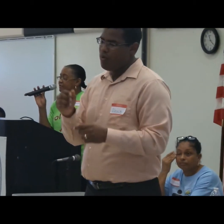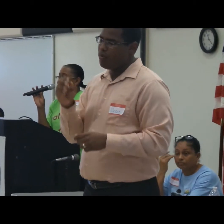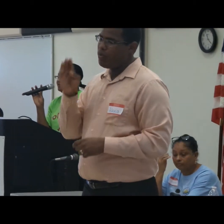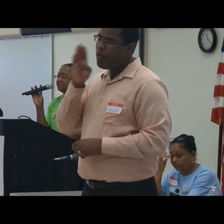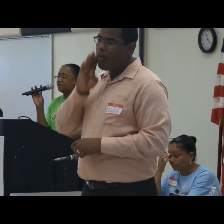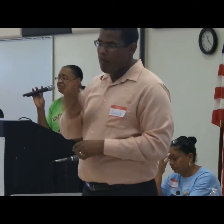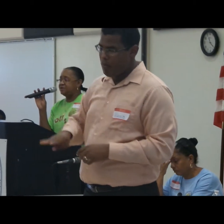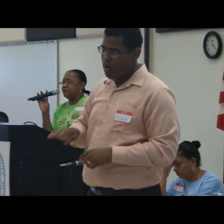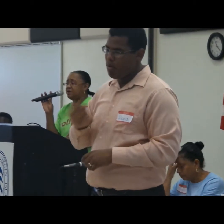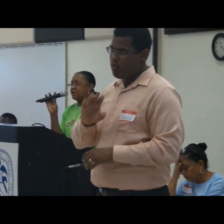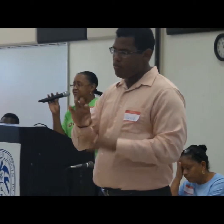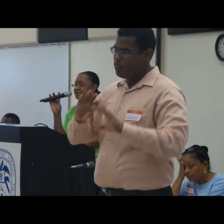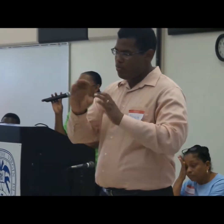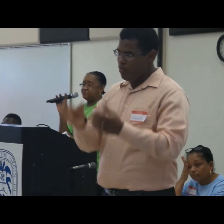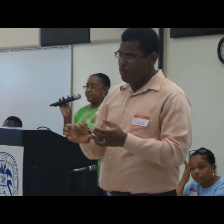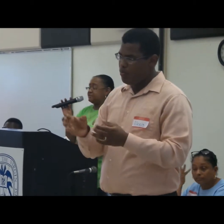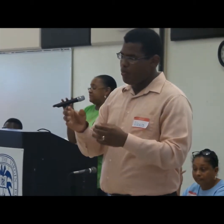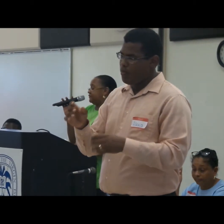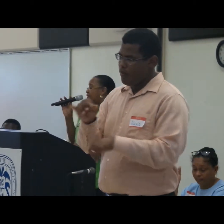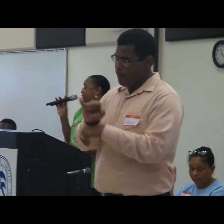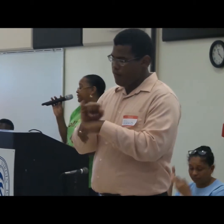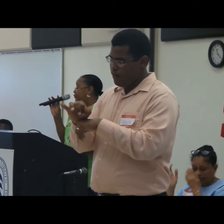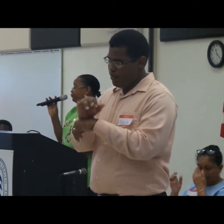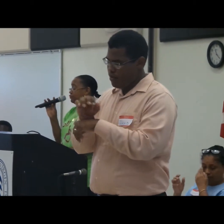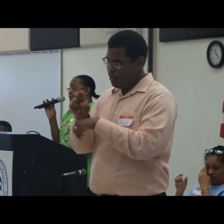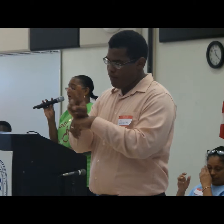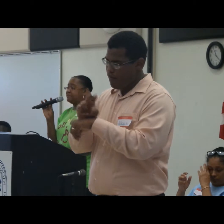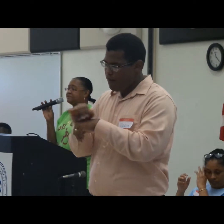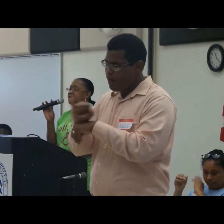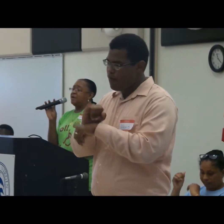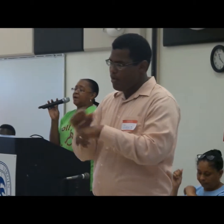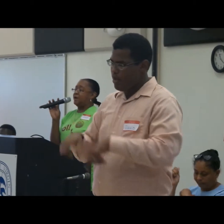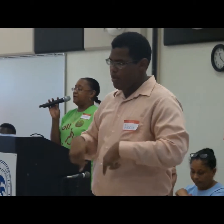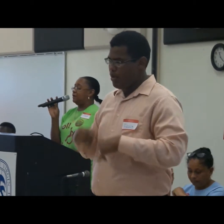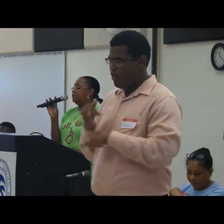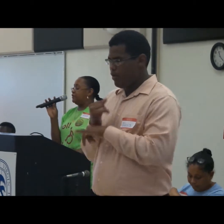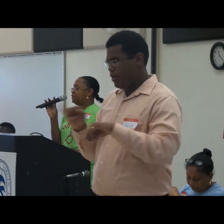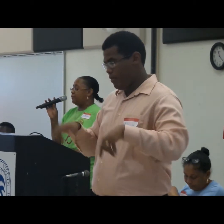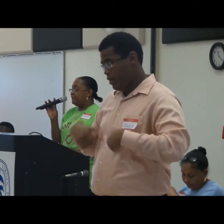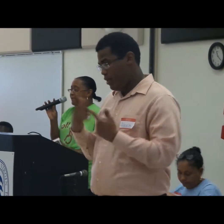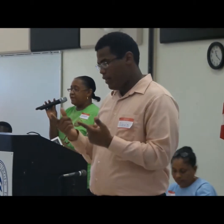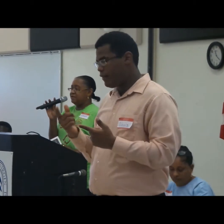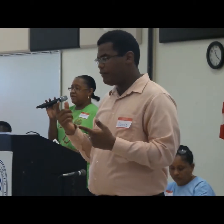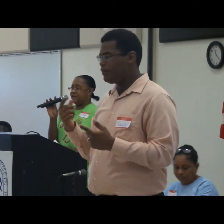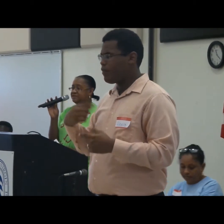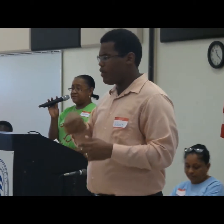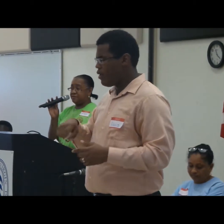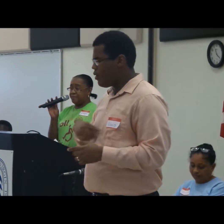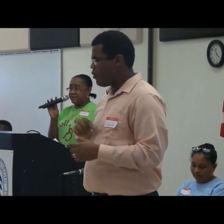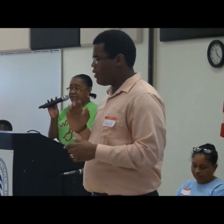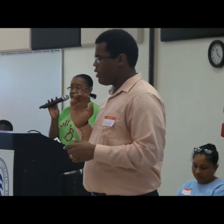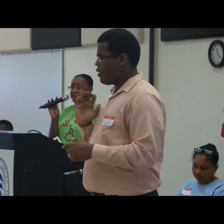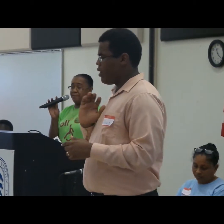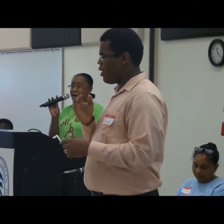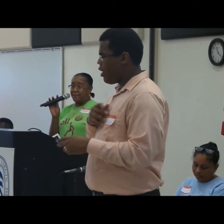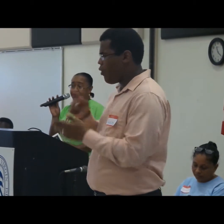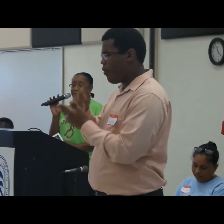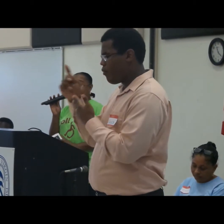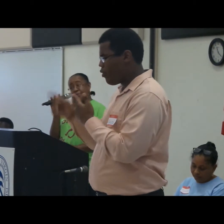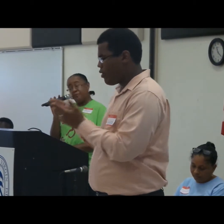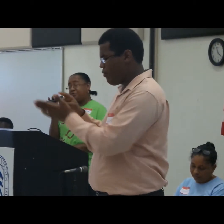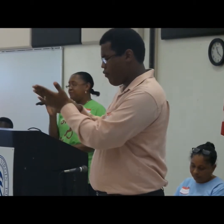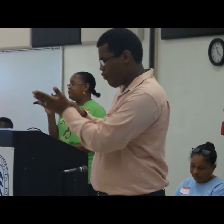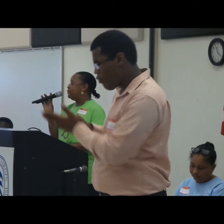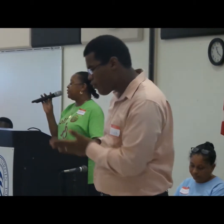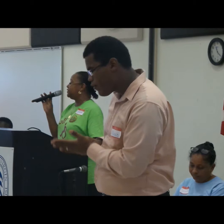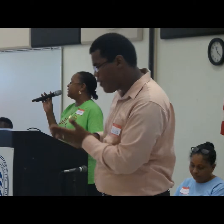Independent Living, we've conducted assessments of all of our programs and our equipment, the accessibility, and I'm happy